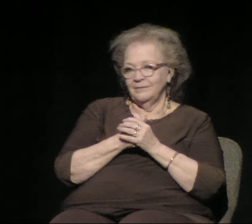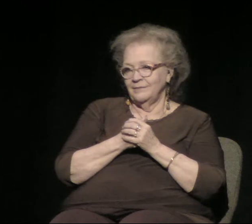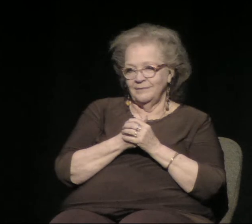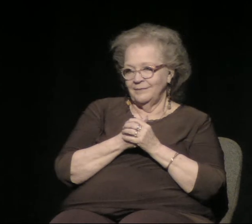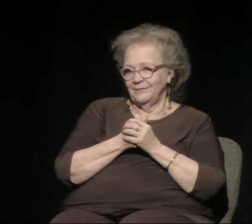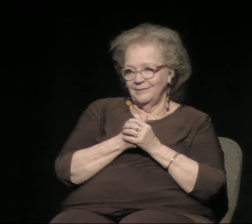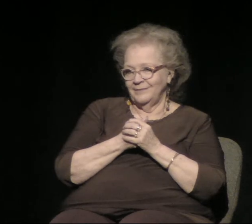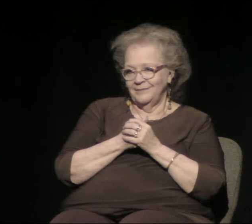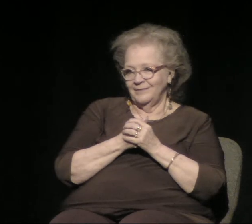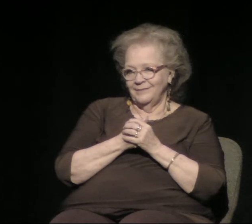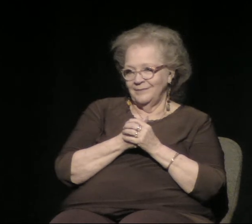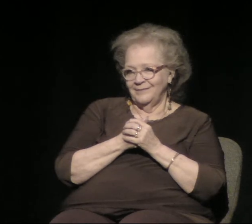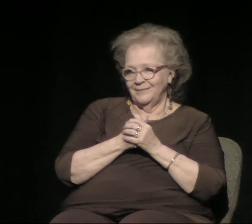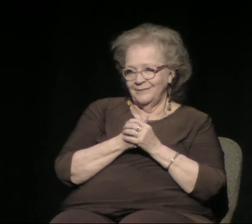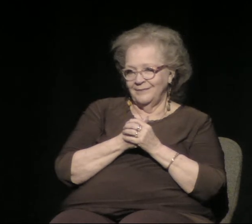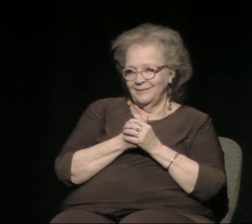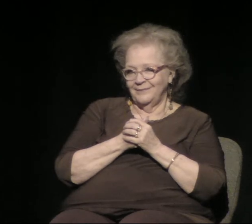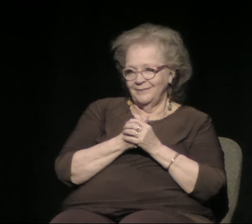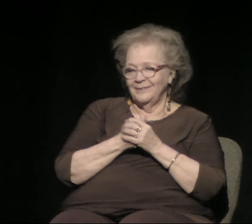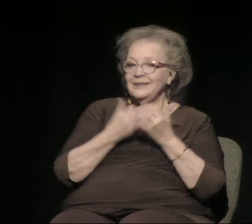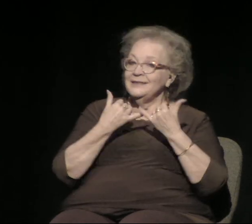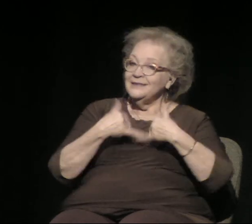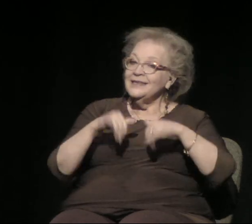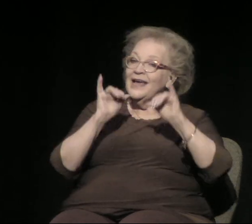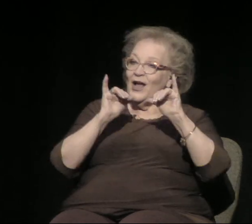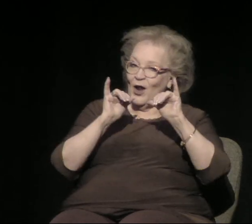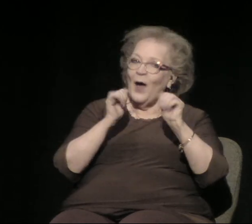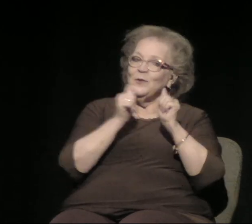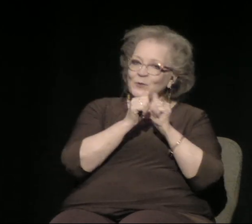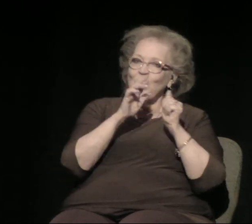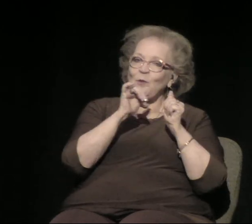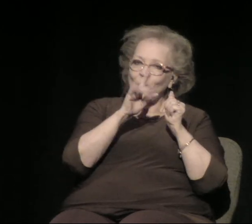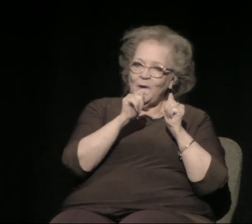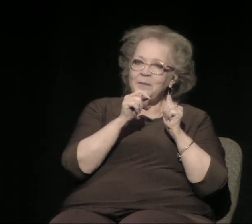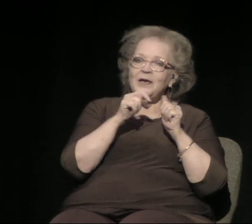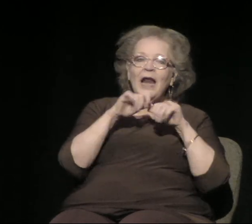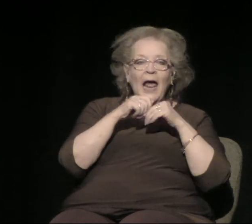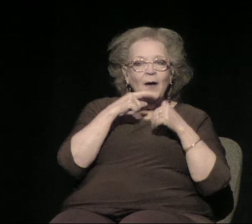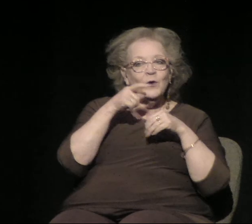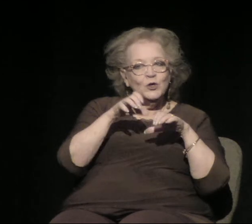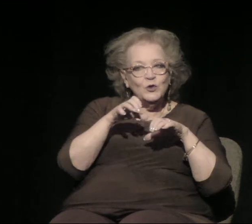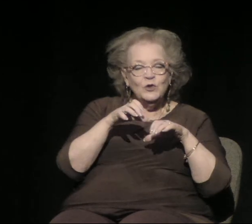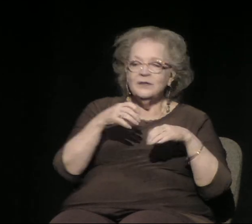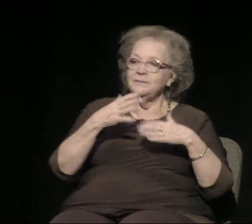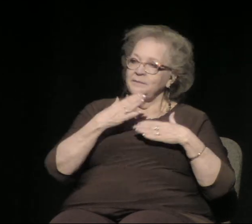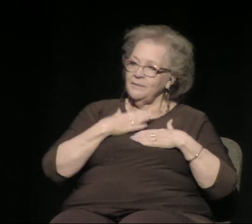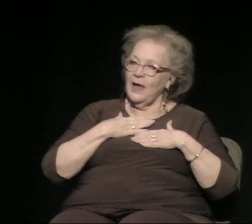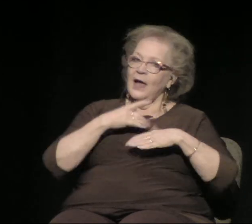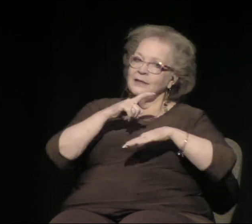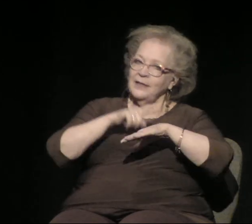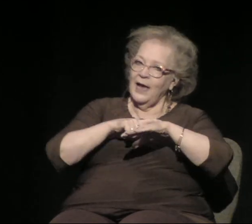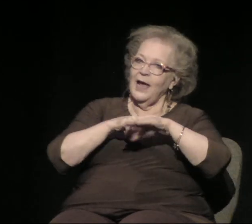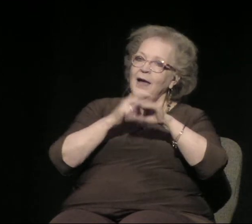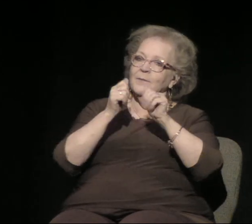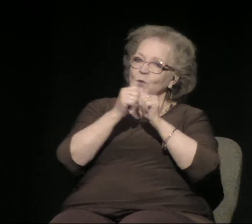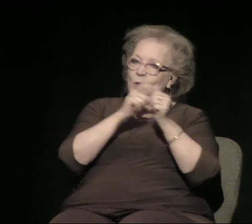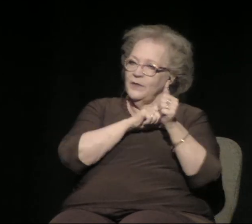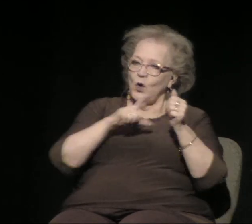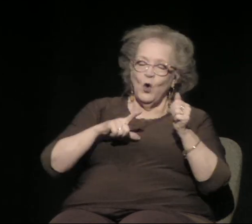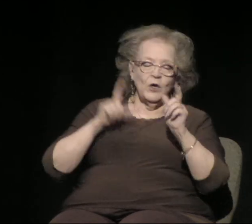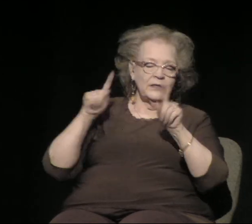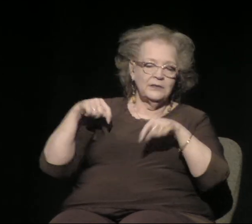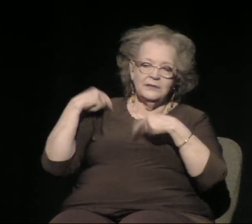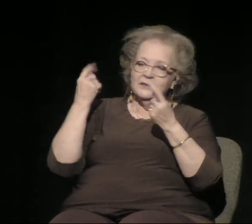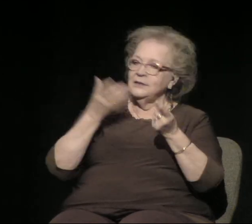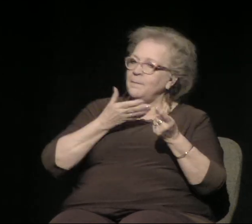You're just there. And still to this day, I was with Robert the other day, and I said, how are you doing? He said, my time with the Lord is better than it's